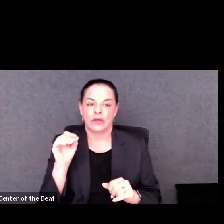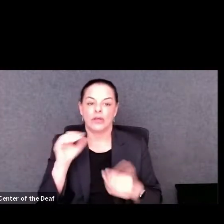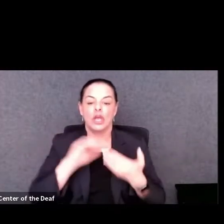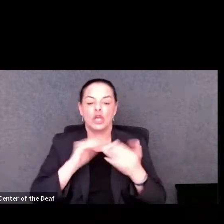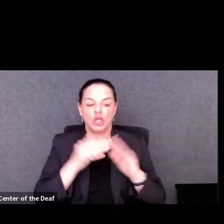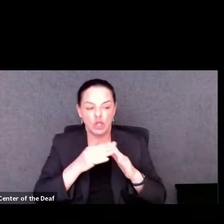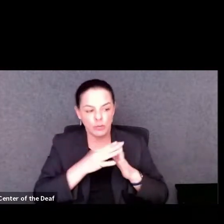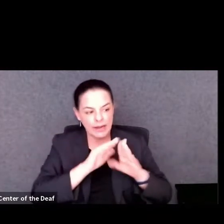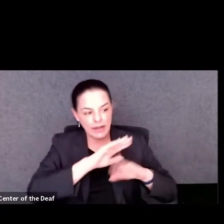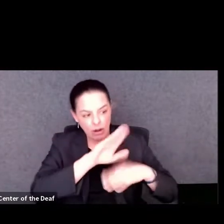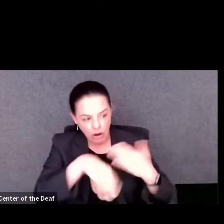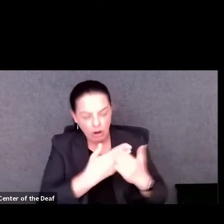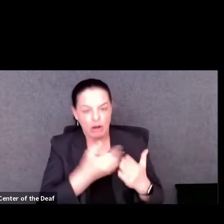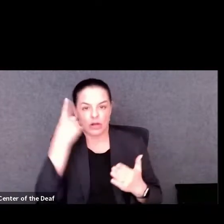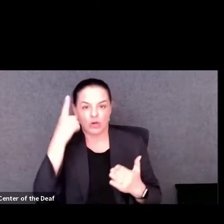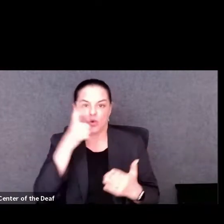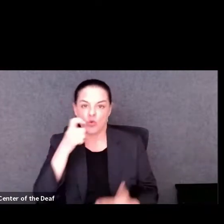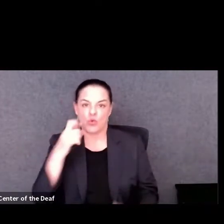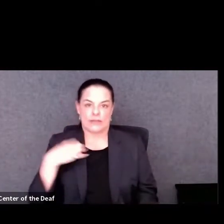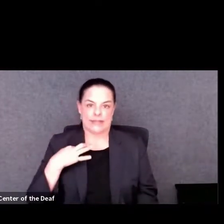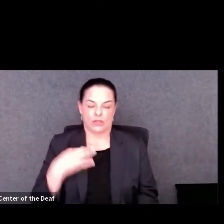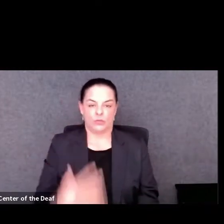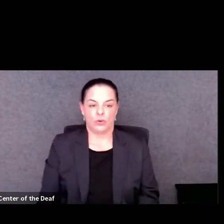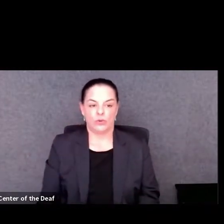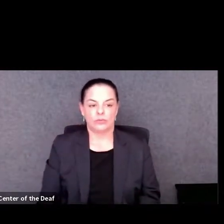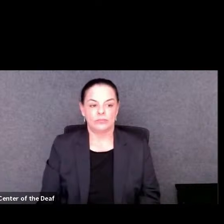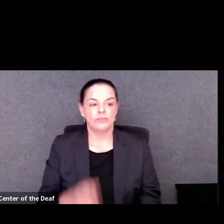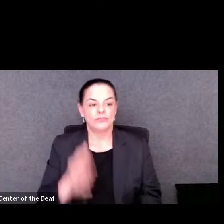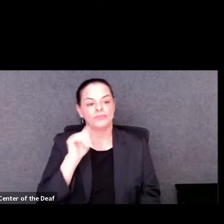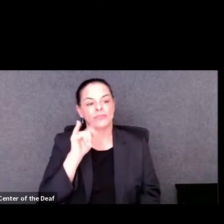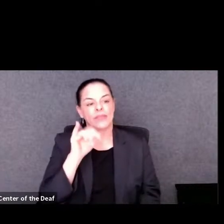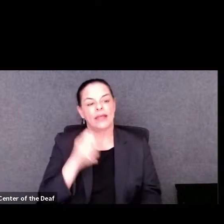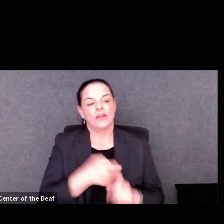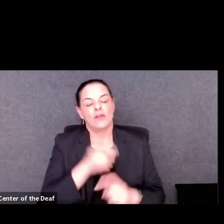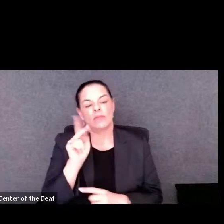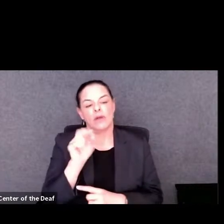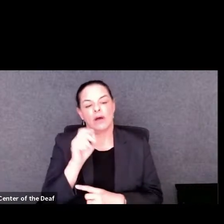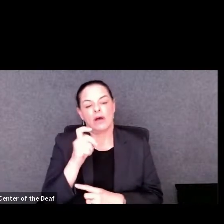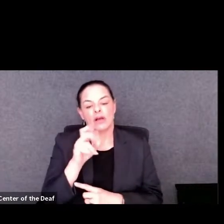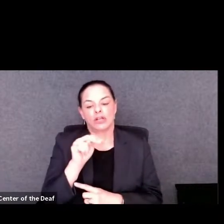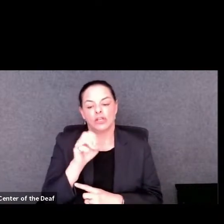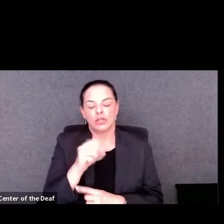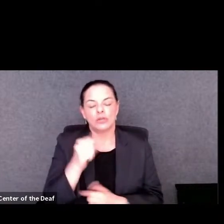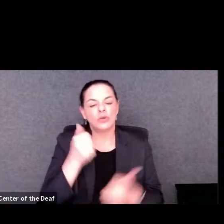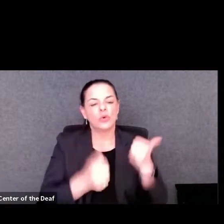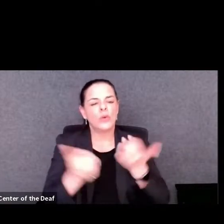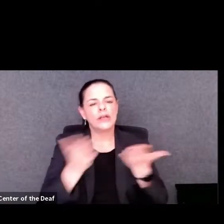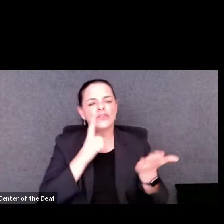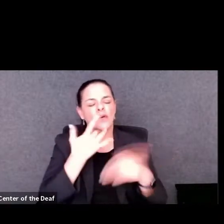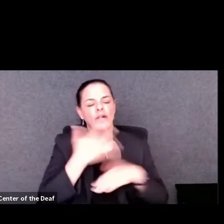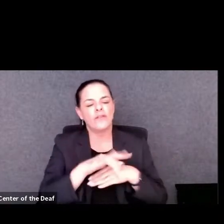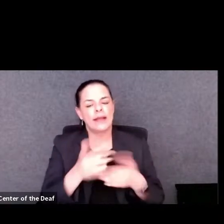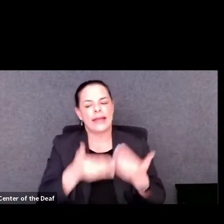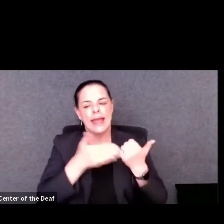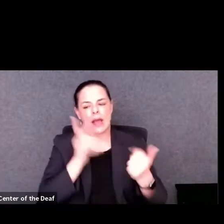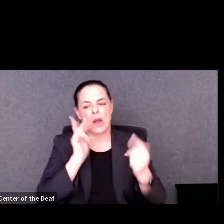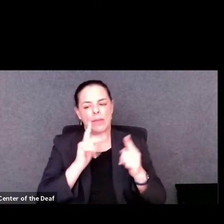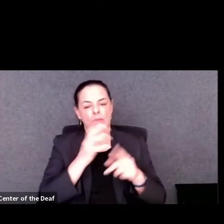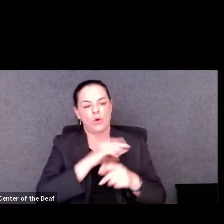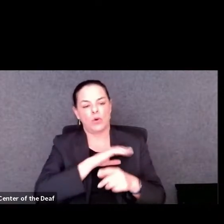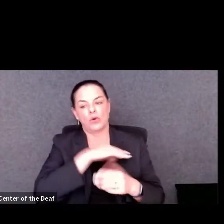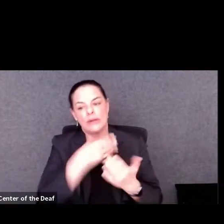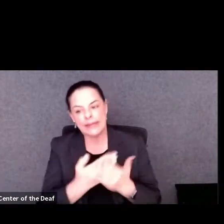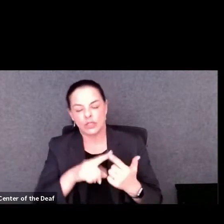community-wide understanding of who's eligible. From Allie with Knox News, what services are available to help people get to their